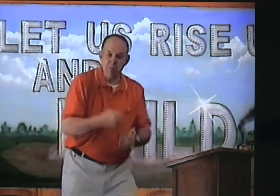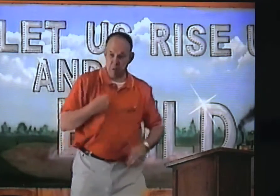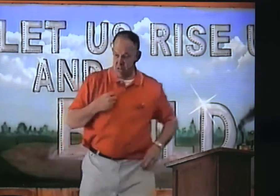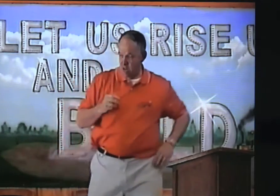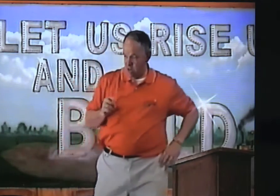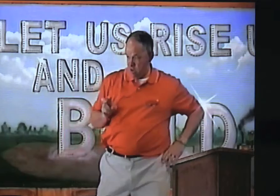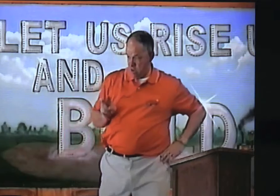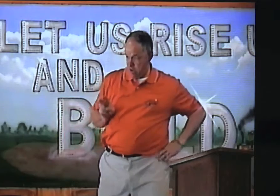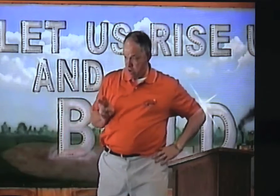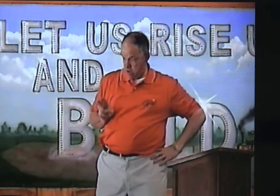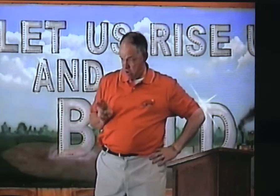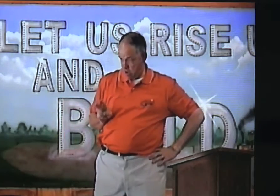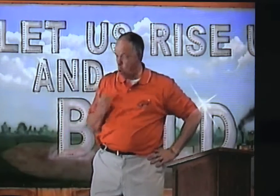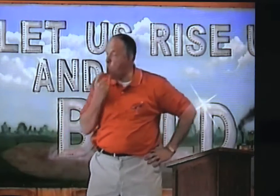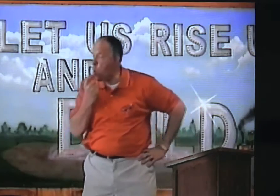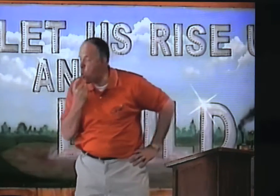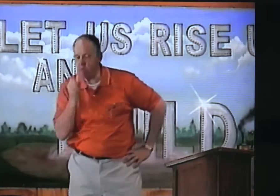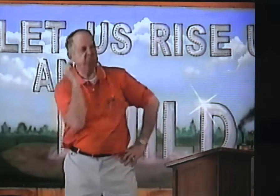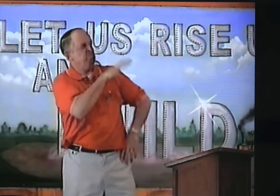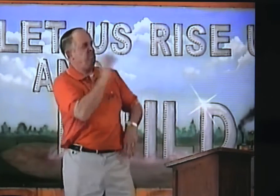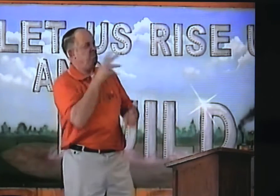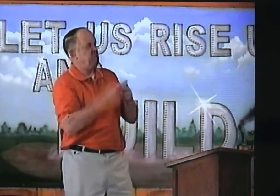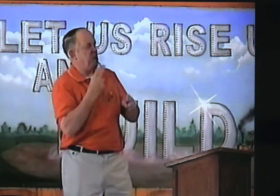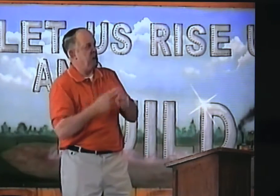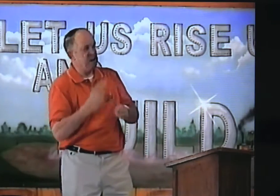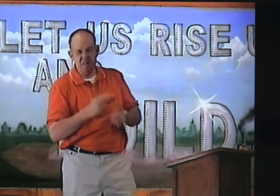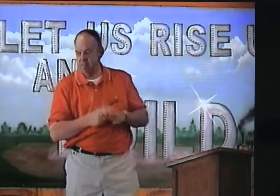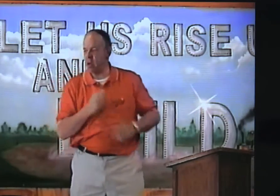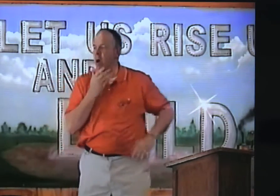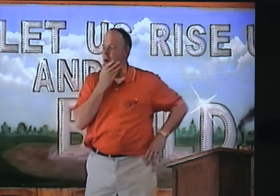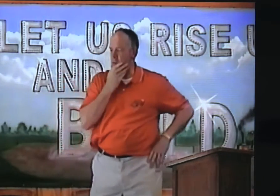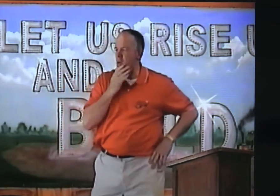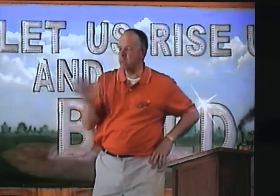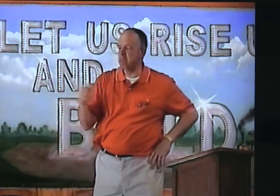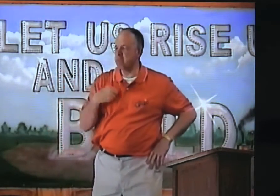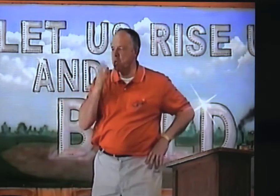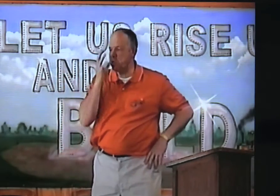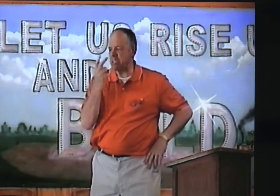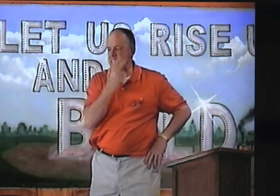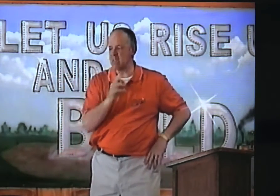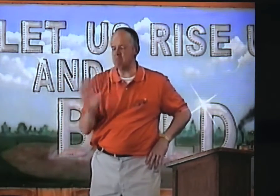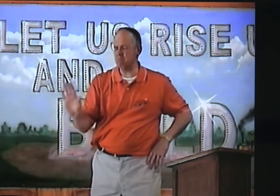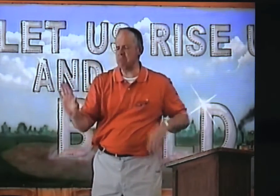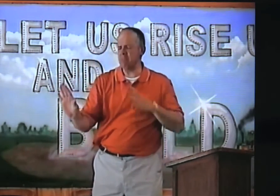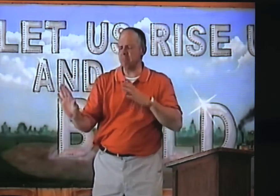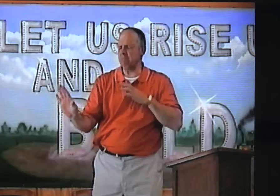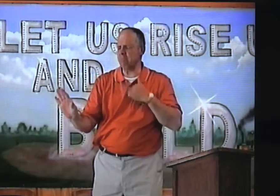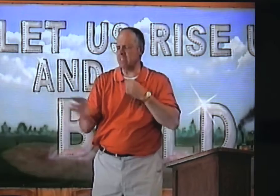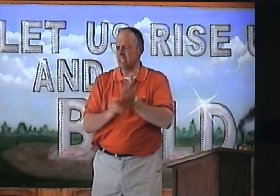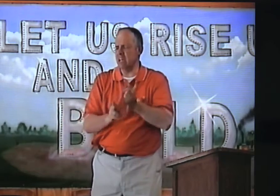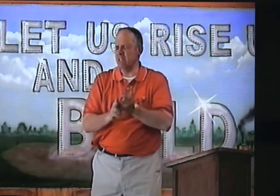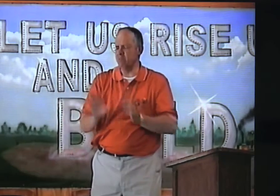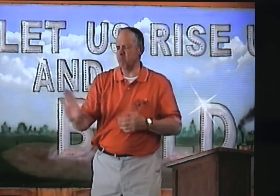but they know he has no money. I said, who? Somebody gave me the name. I said, okay, I'll take care of him. I'll see about it.